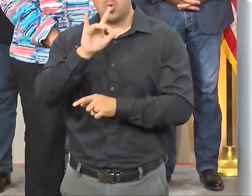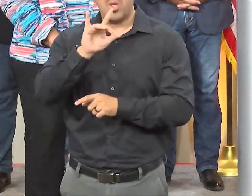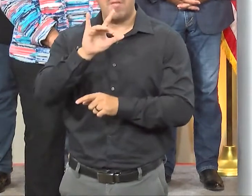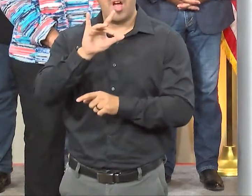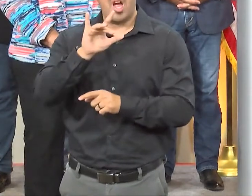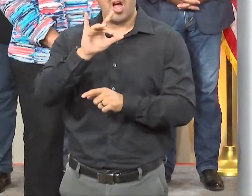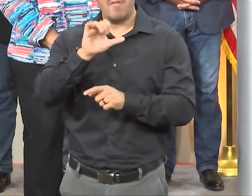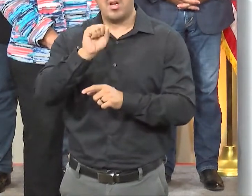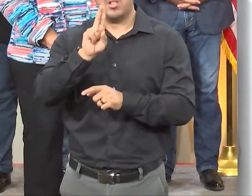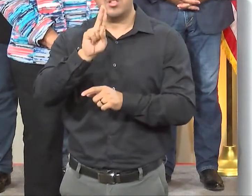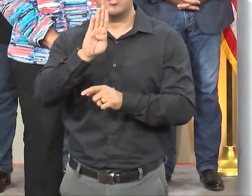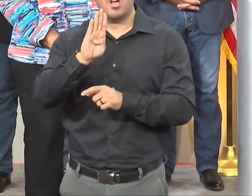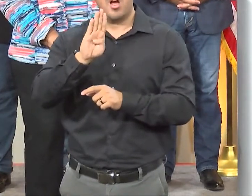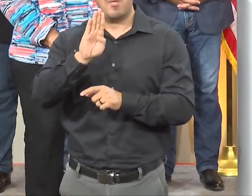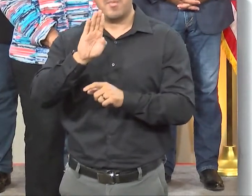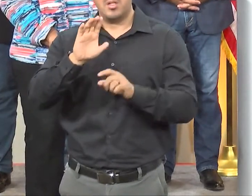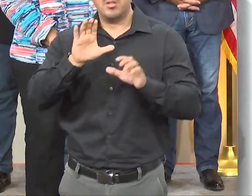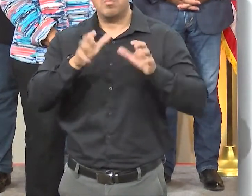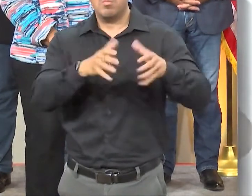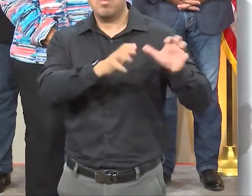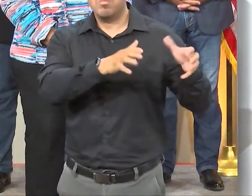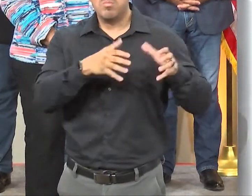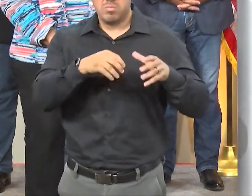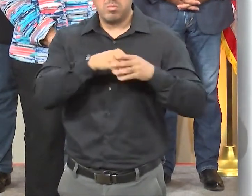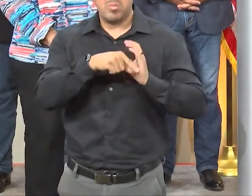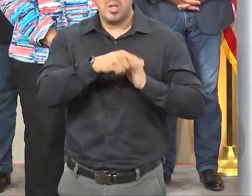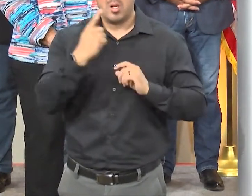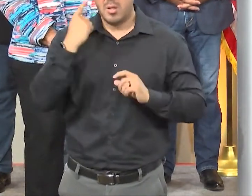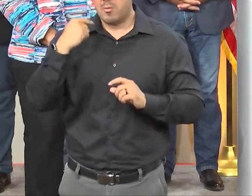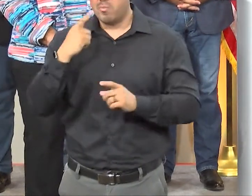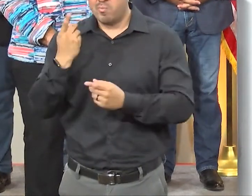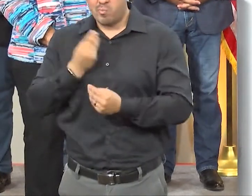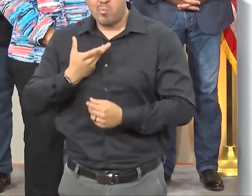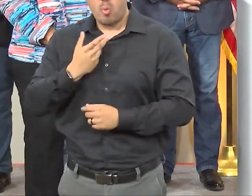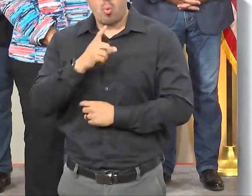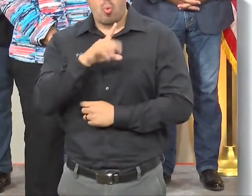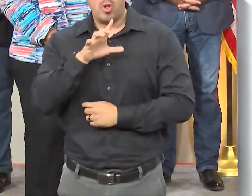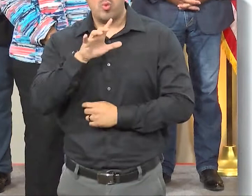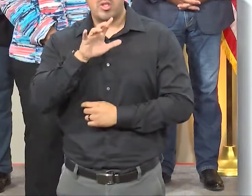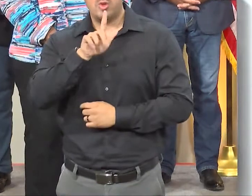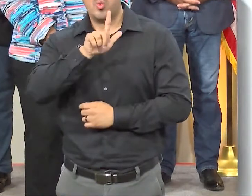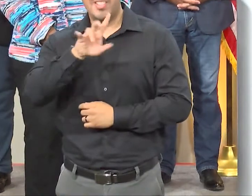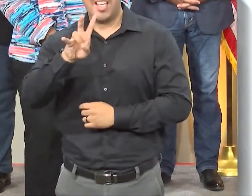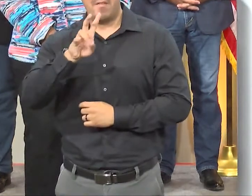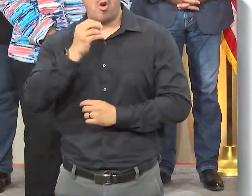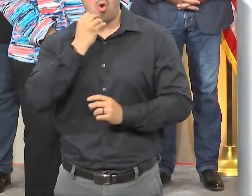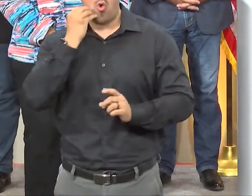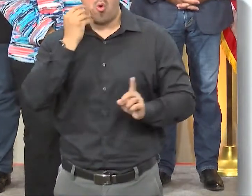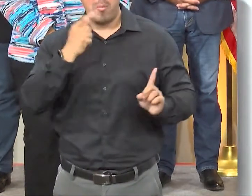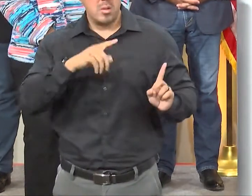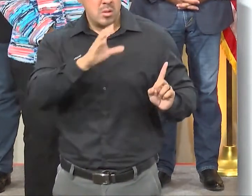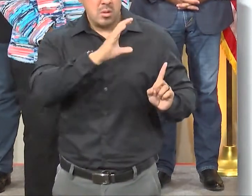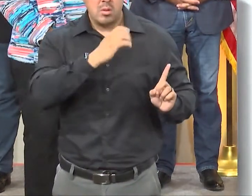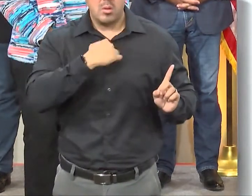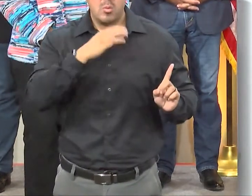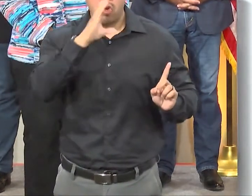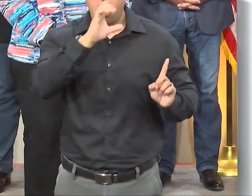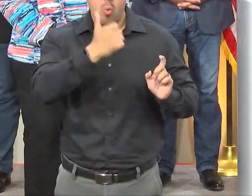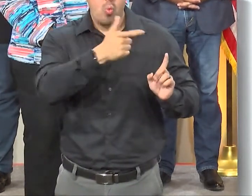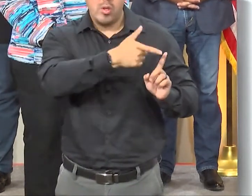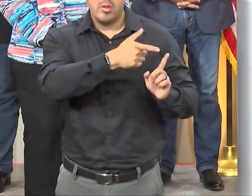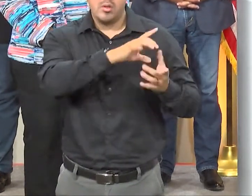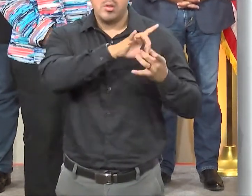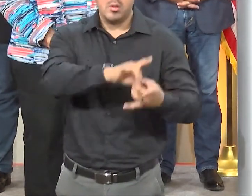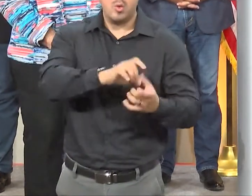subdivisions. We've been told that we've got 127 homes out there. We cannot even find out which subdivisions